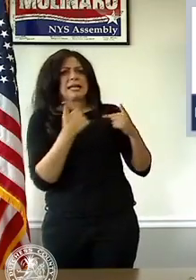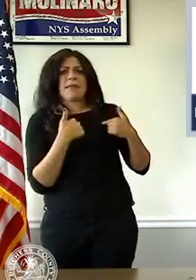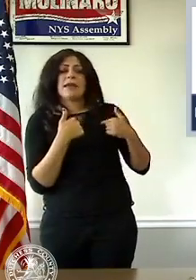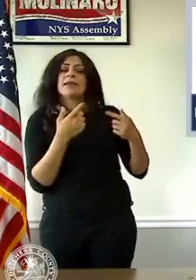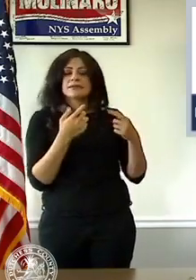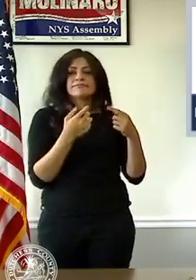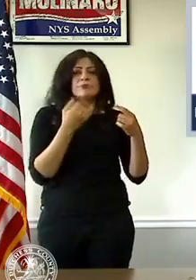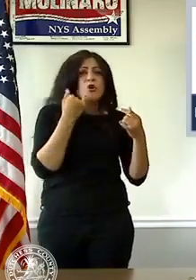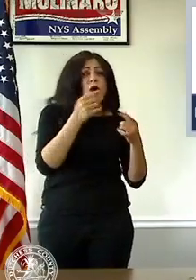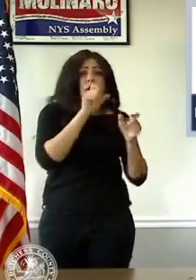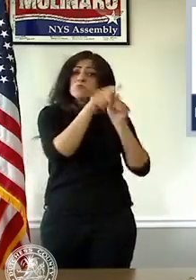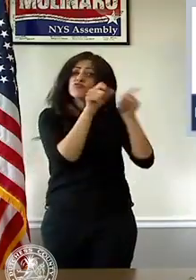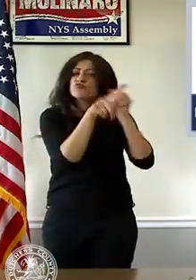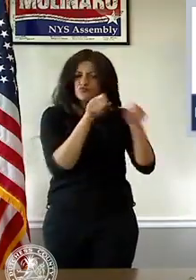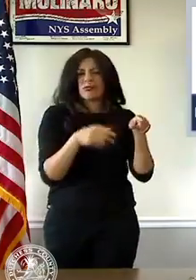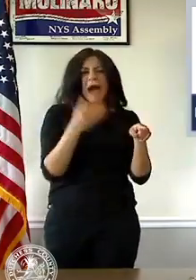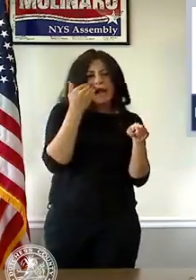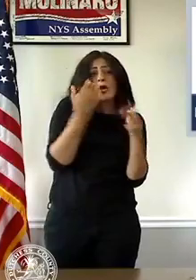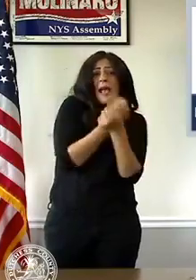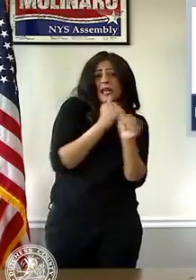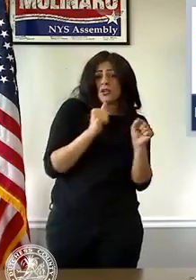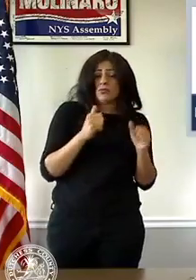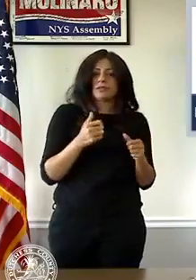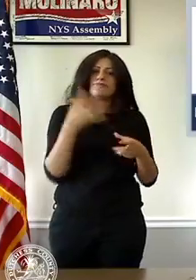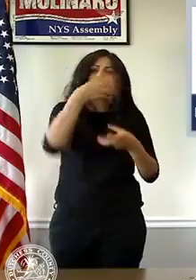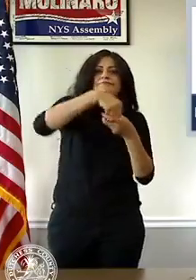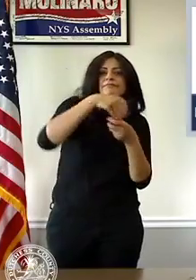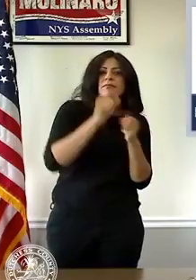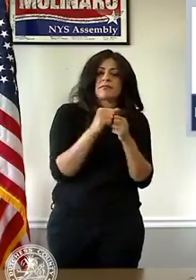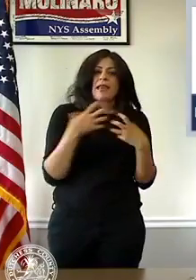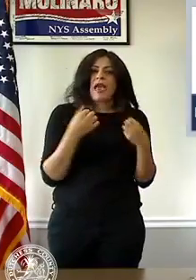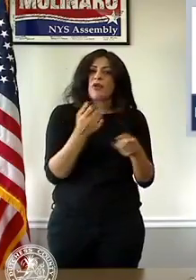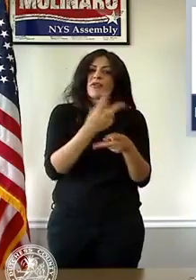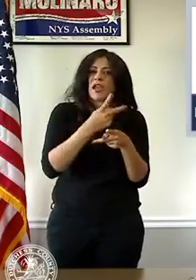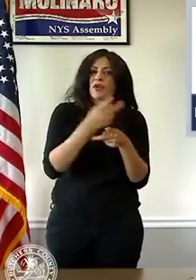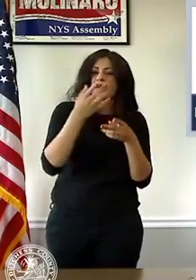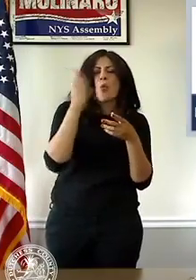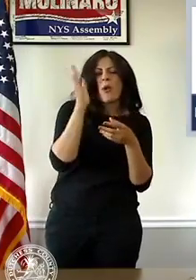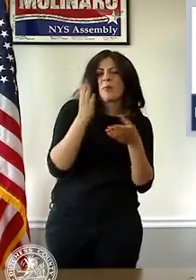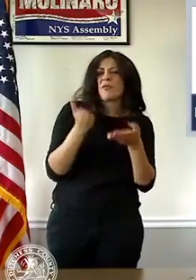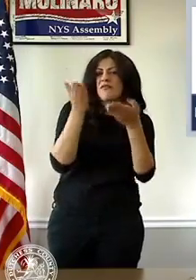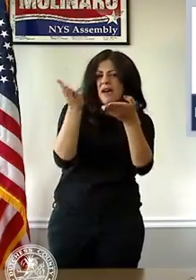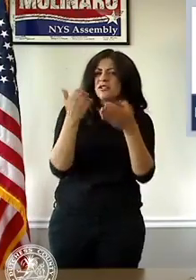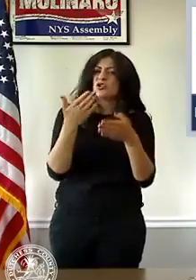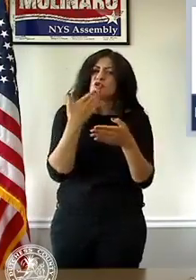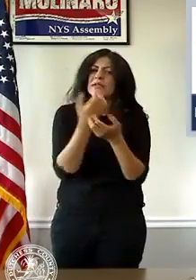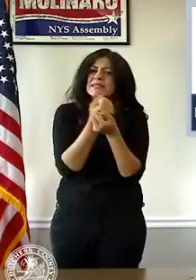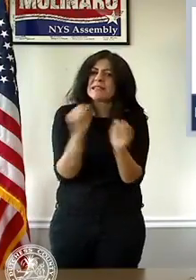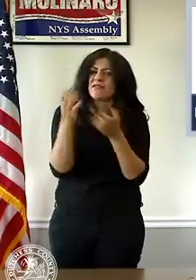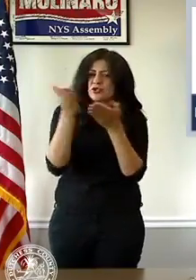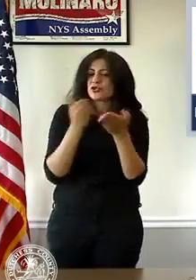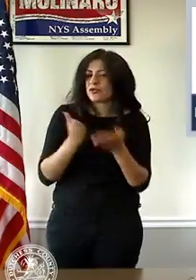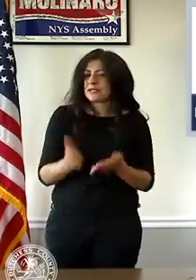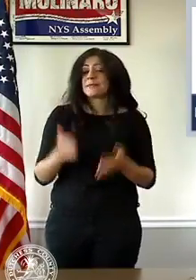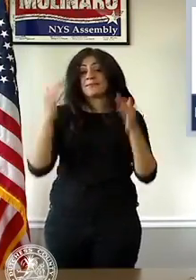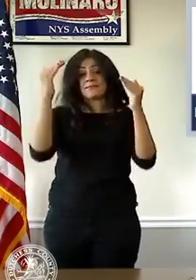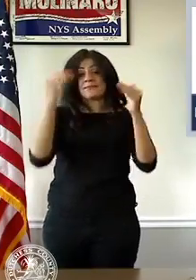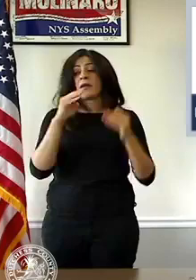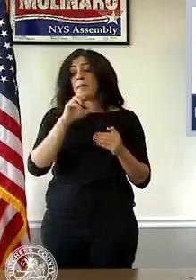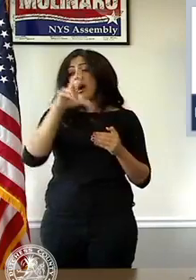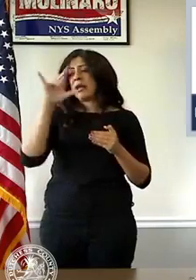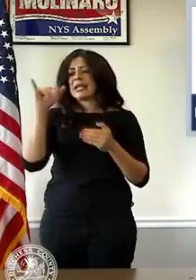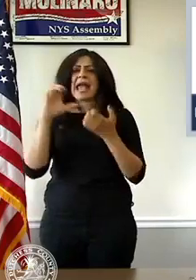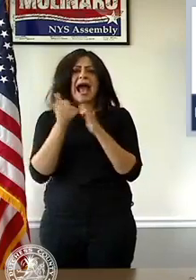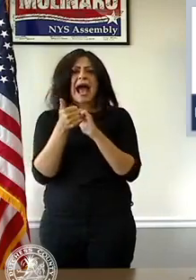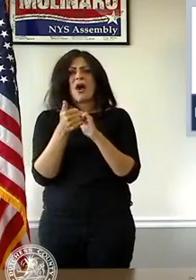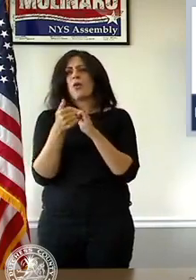more than anything that anyone in the healthcare world is trying their best to provide you that service. Molly, how am I supposed to get PPE to all my employees?